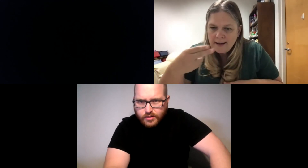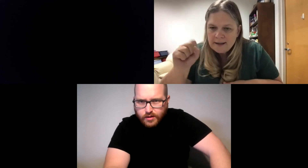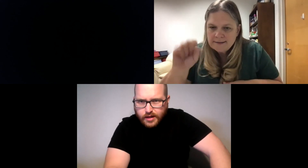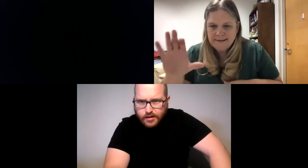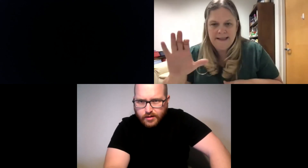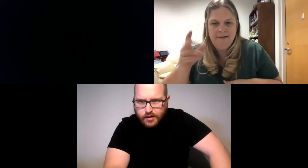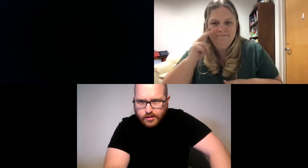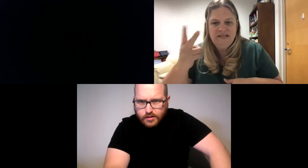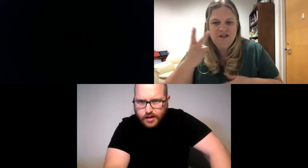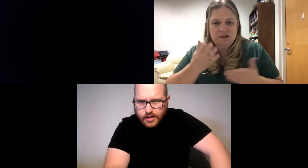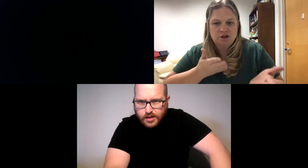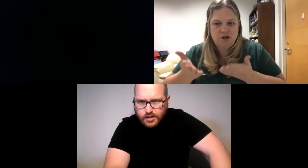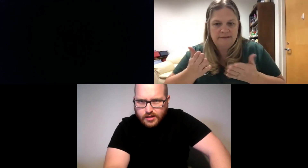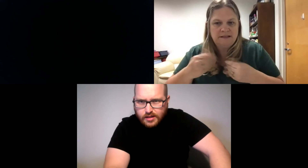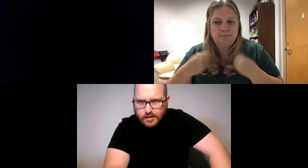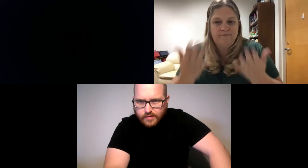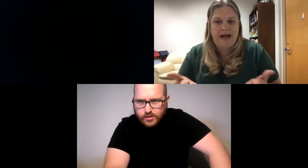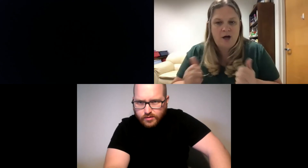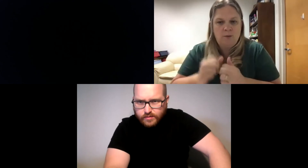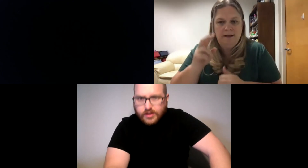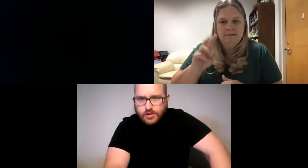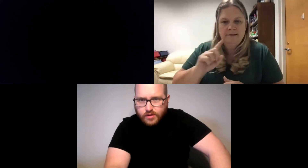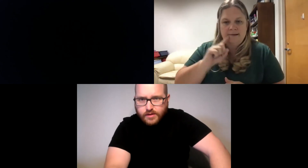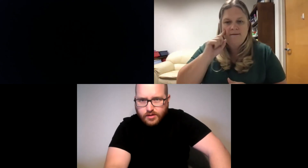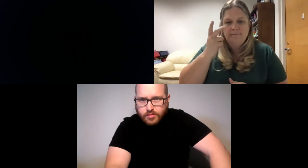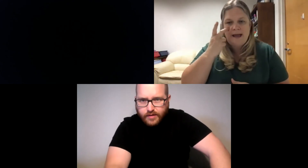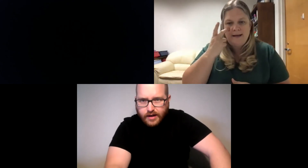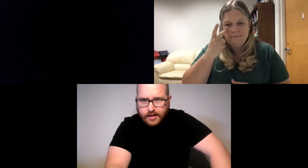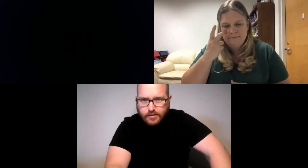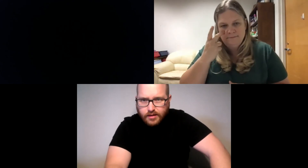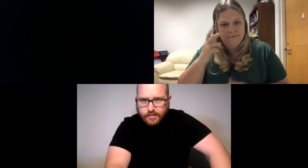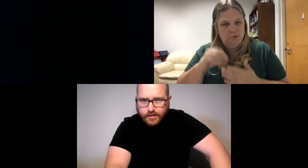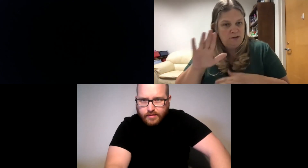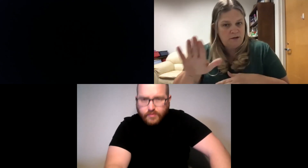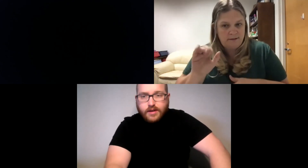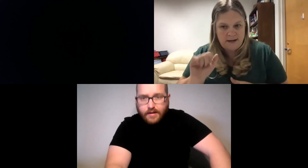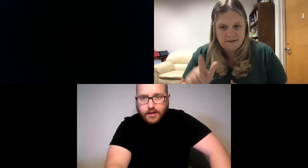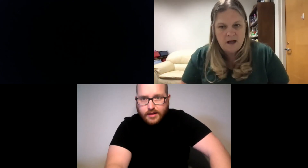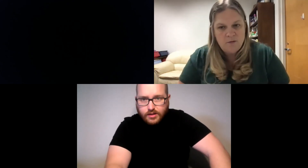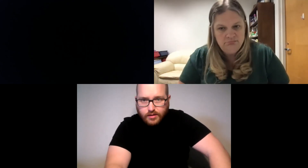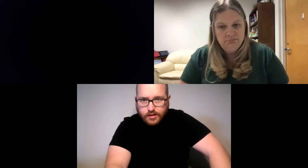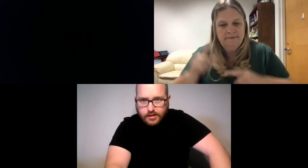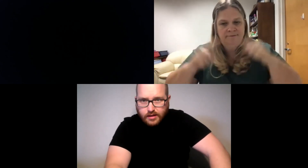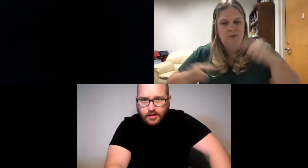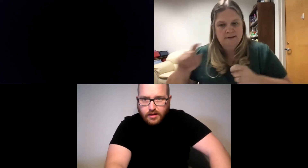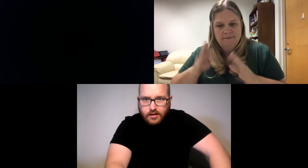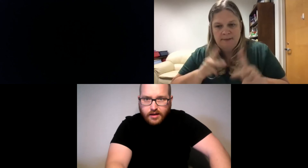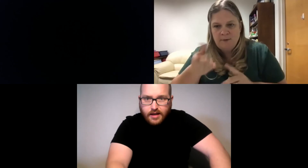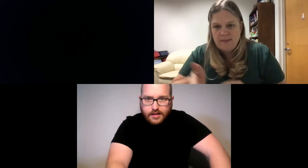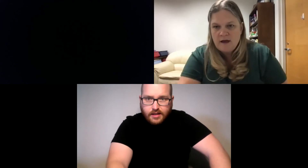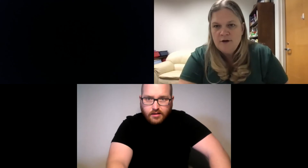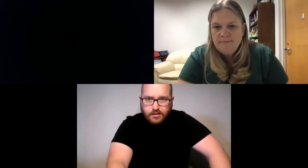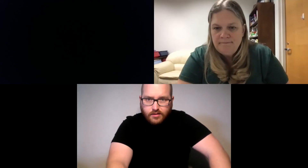college coordinator, and also HHSC vision services are provided for the deaf blind students,